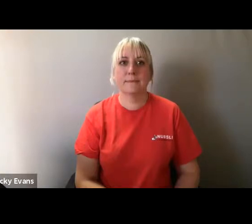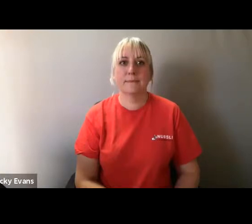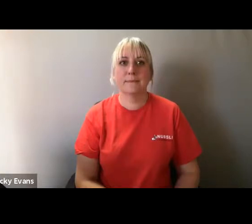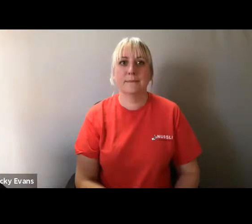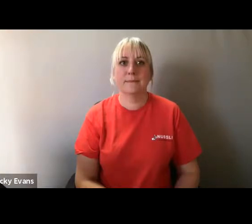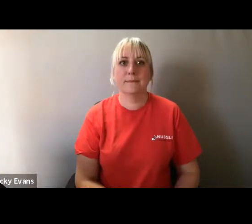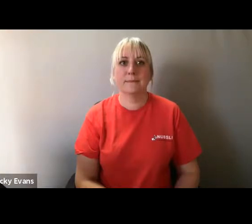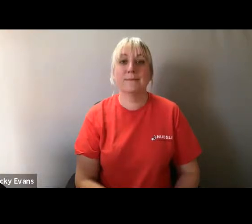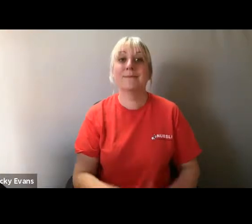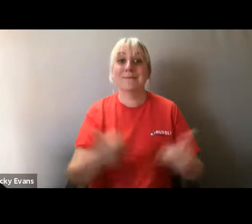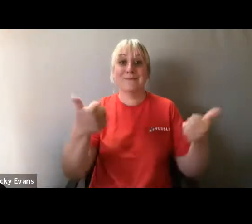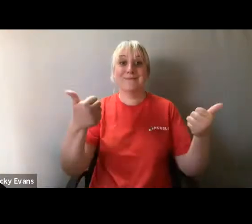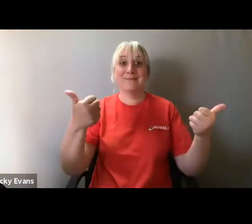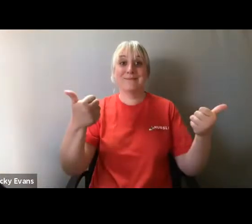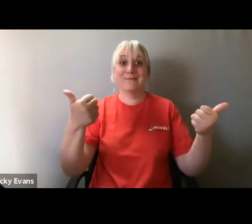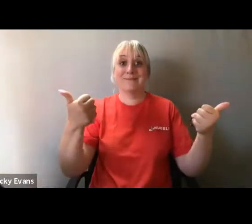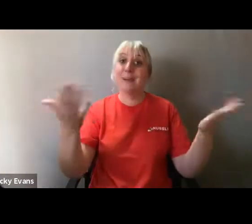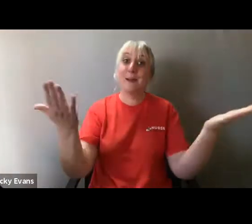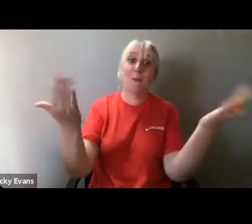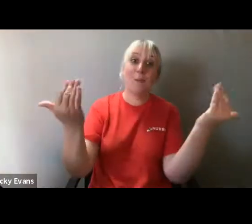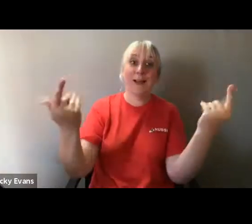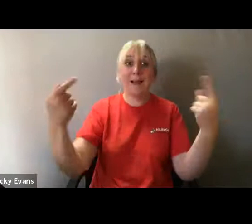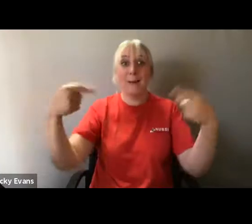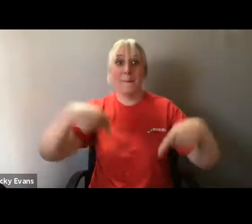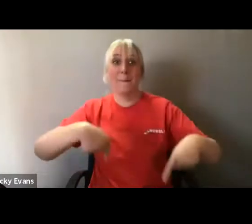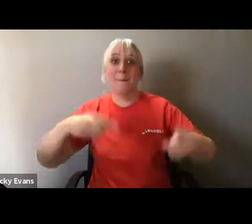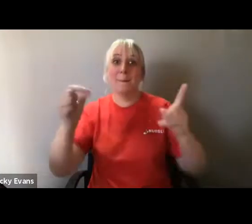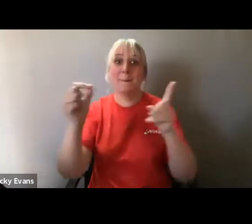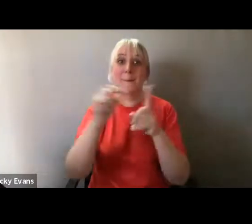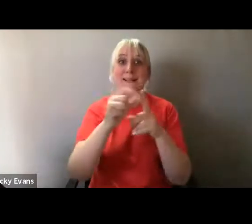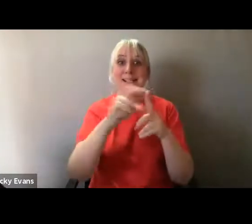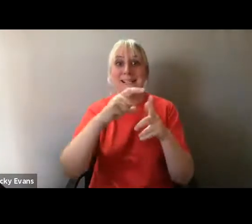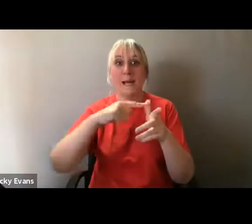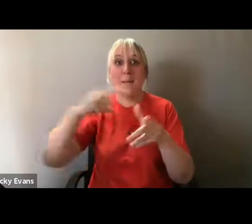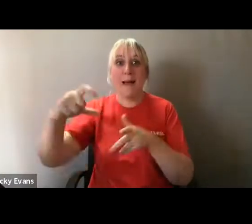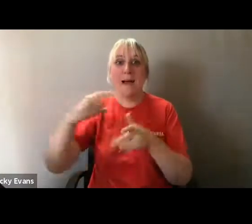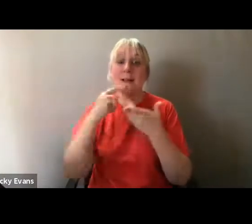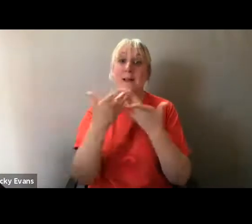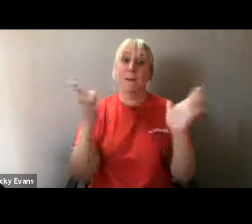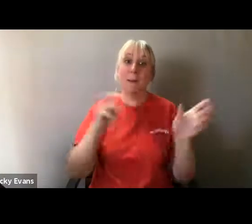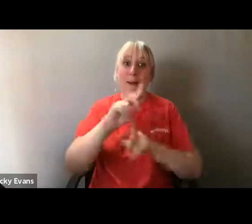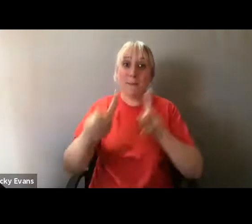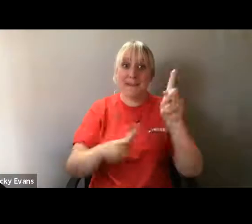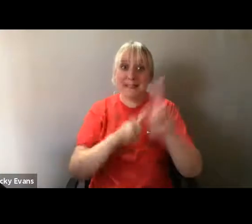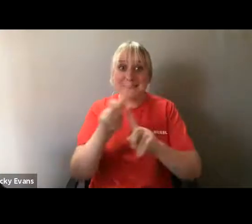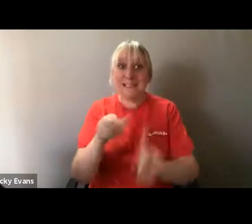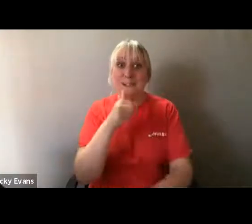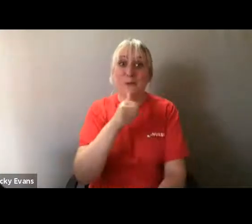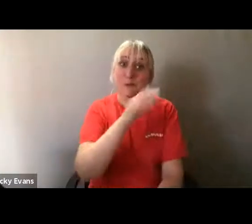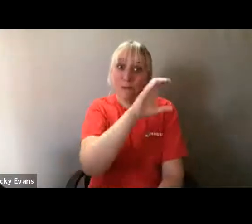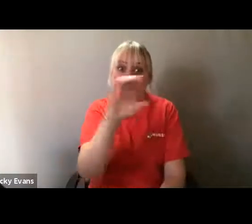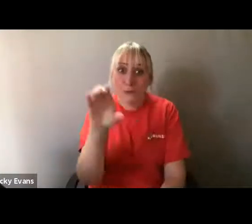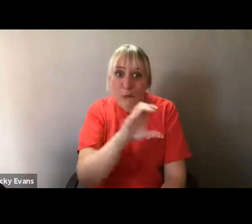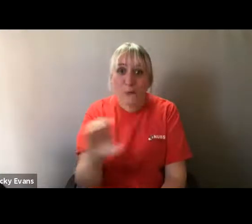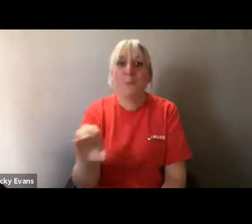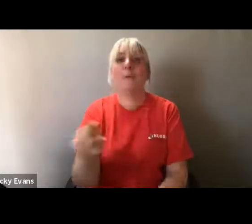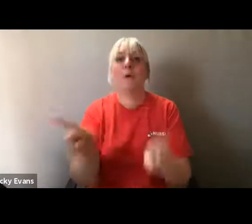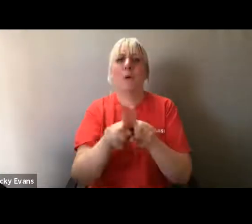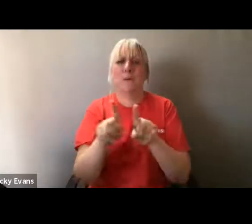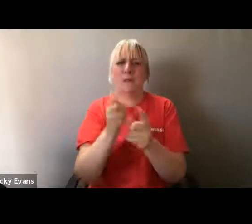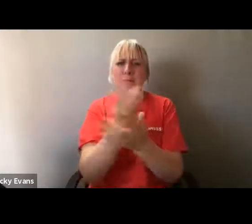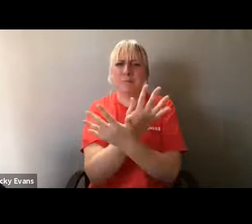So, welcome everybody to this DPAC public meeting on Zoom and on various different social